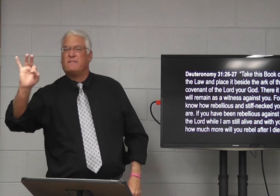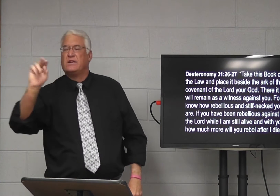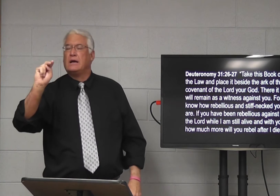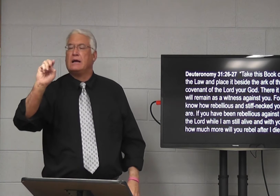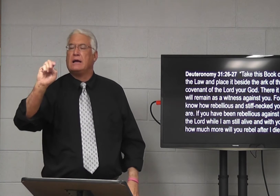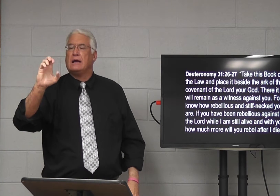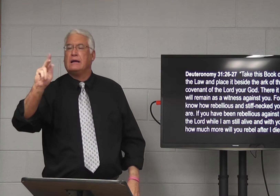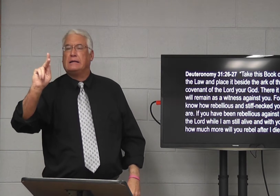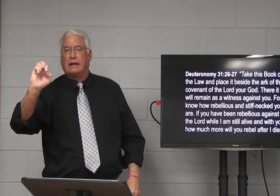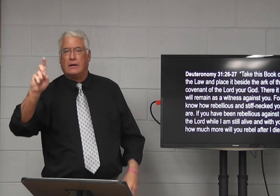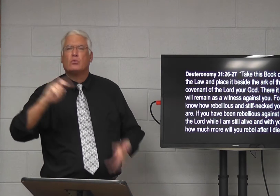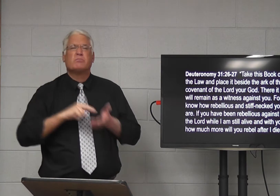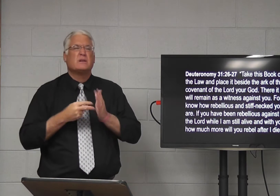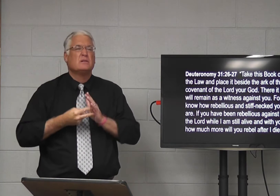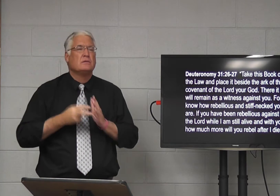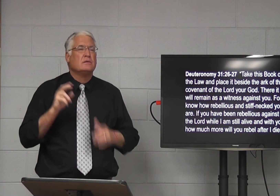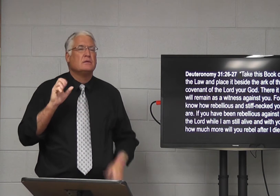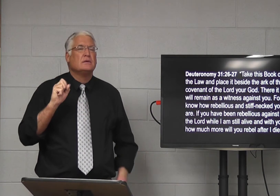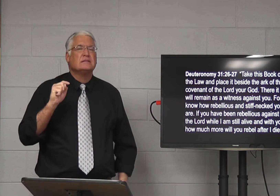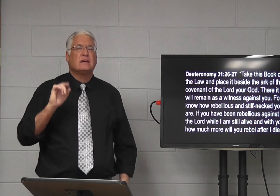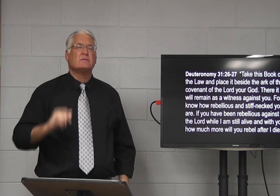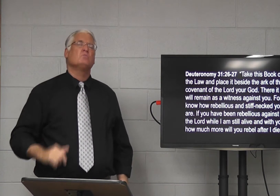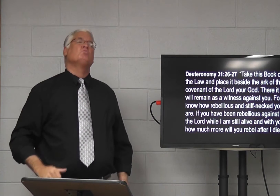and stiff-necked, meaning